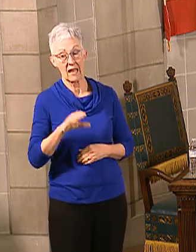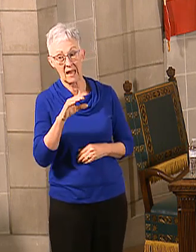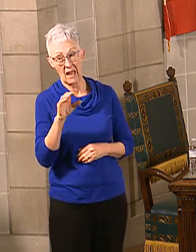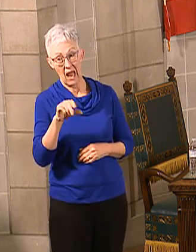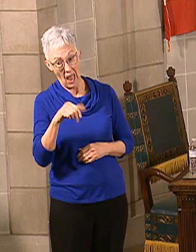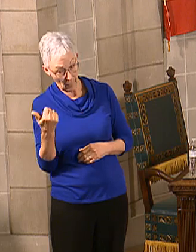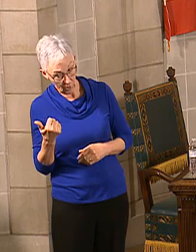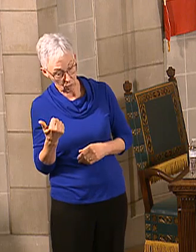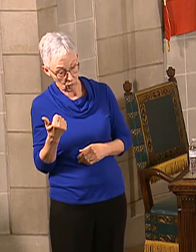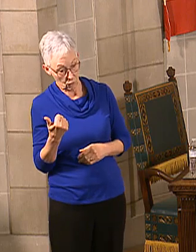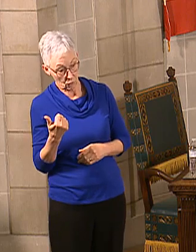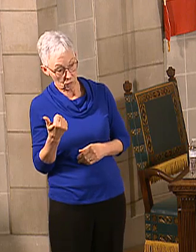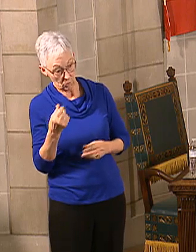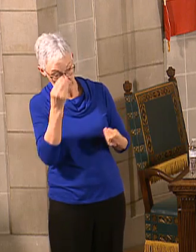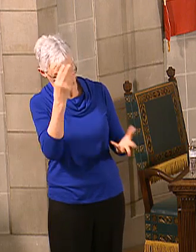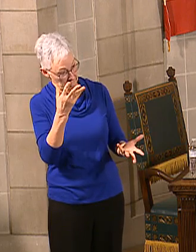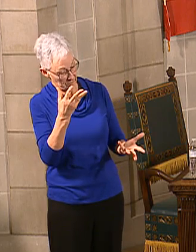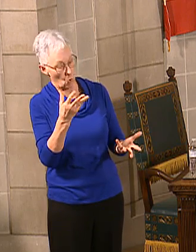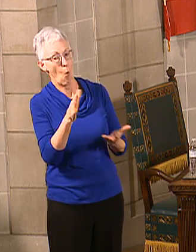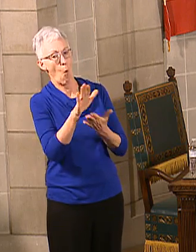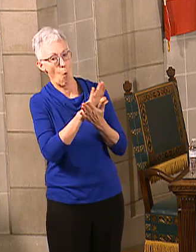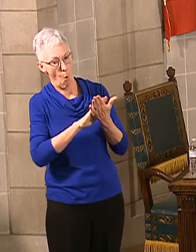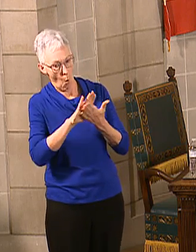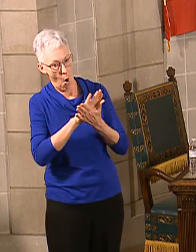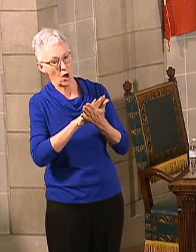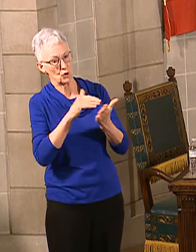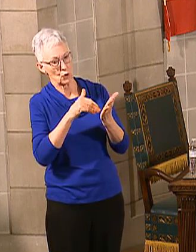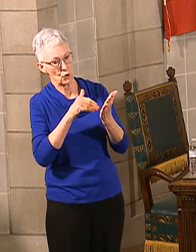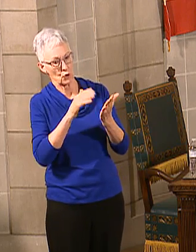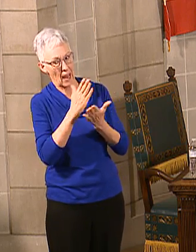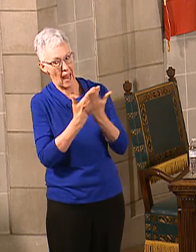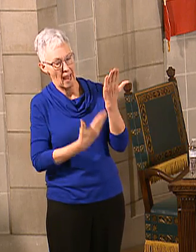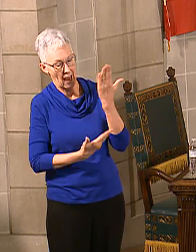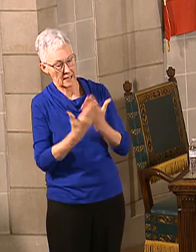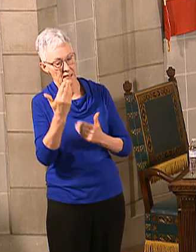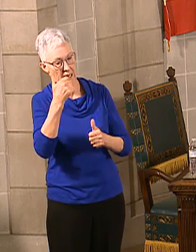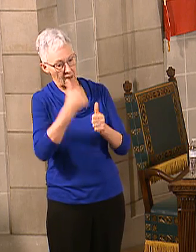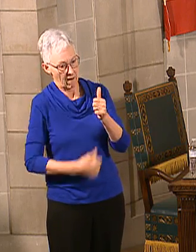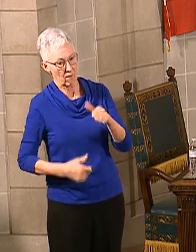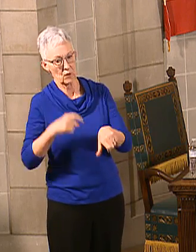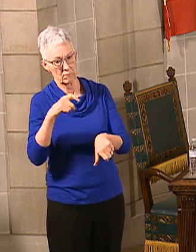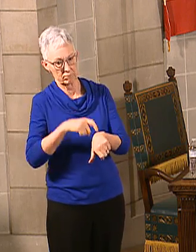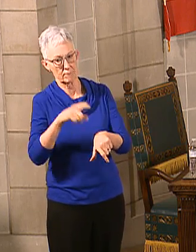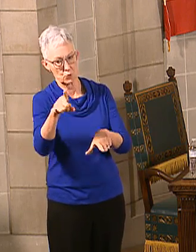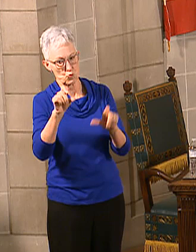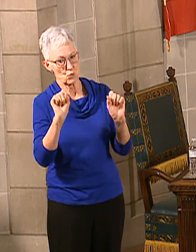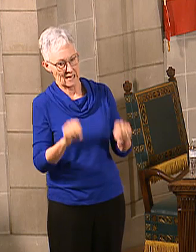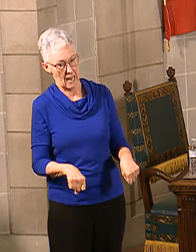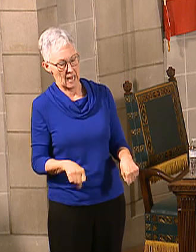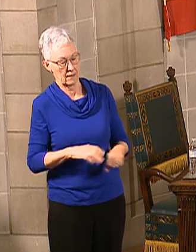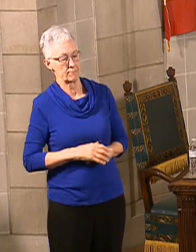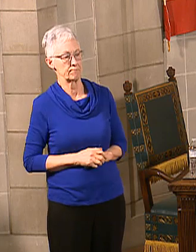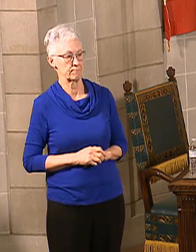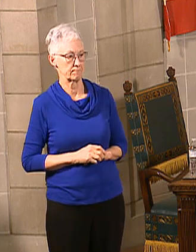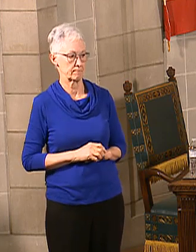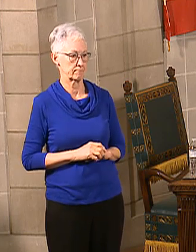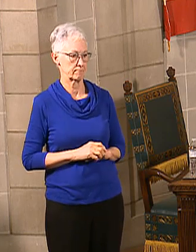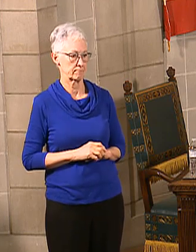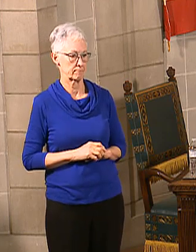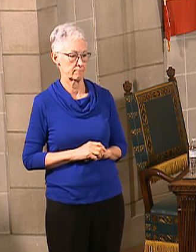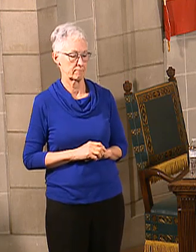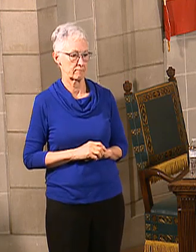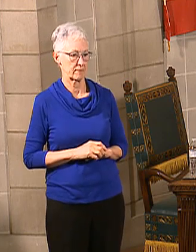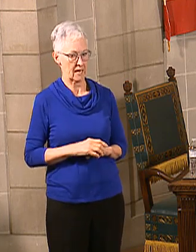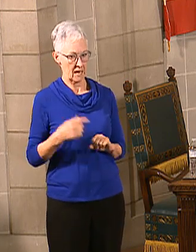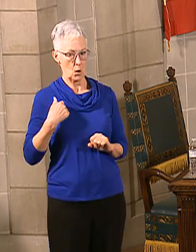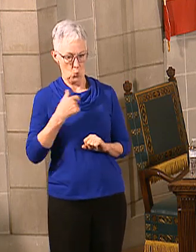opportunity, wash your hands to prevent the spread. We also understand the need to control the number of